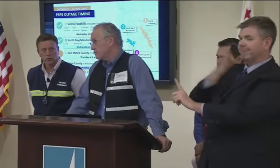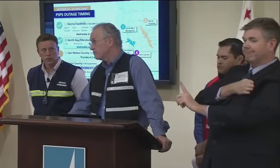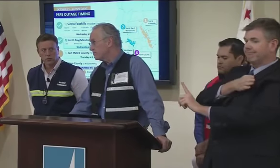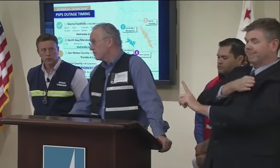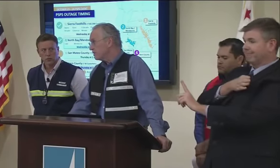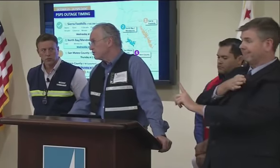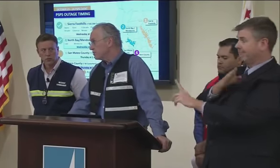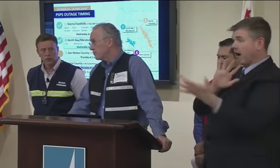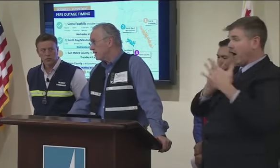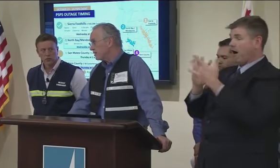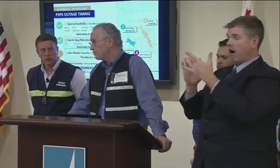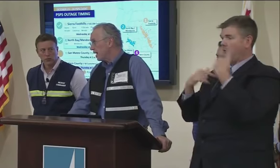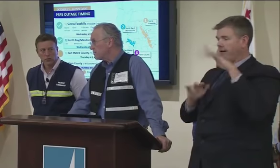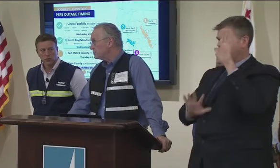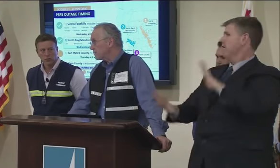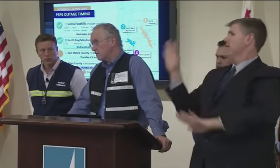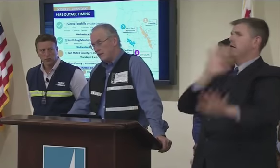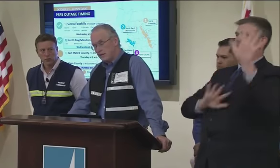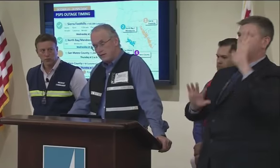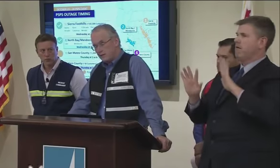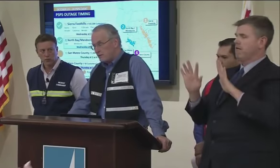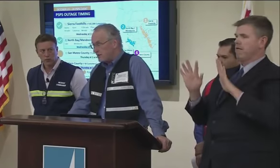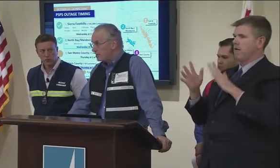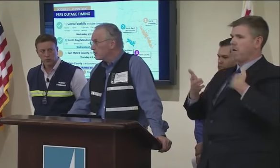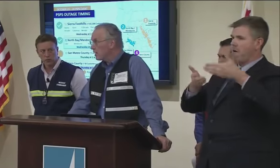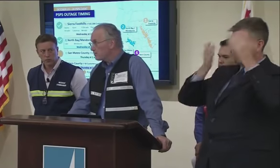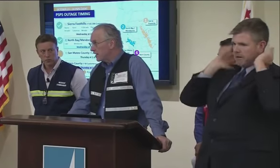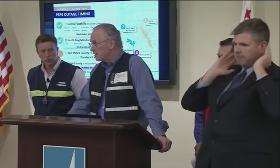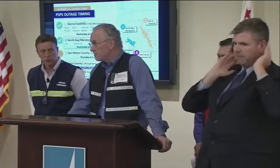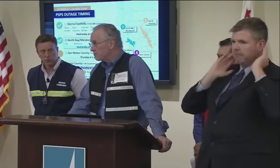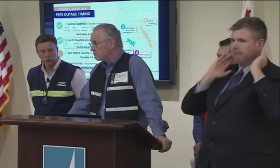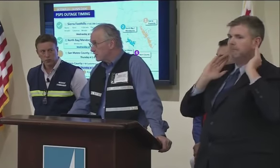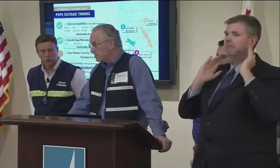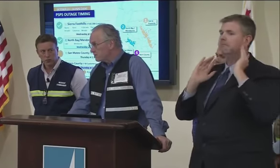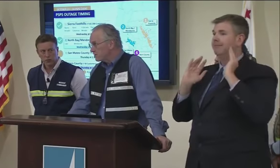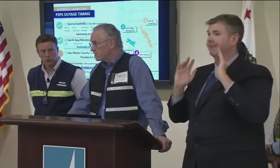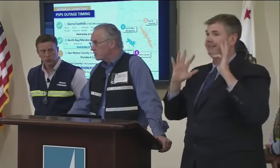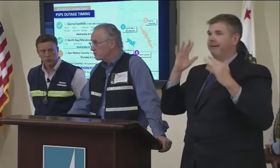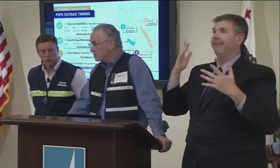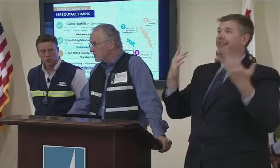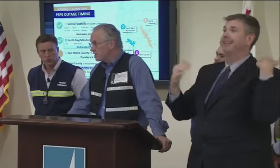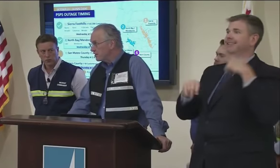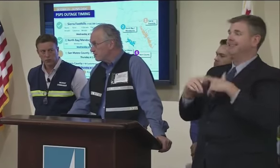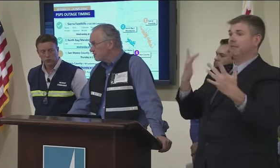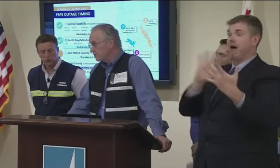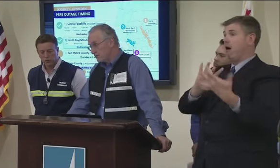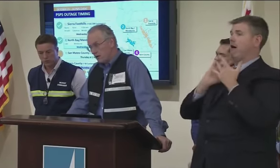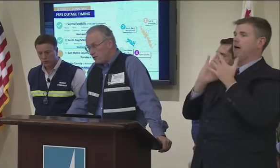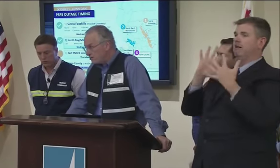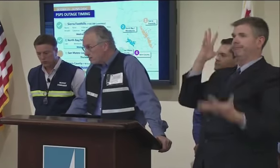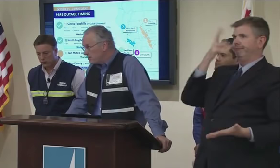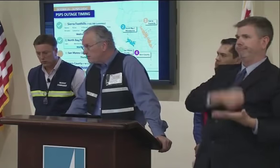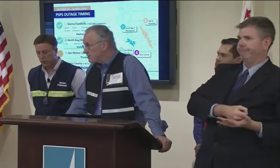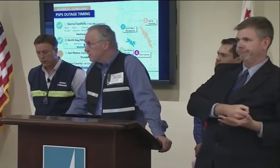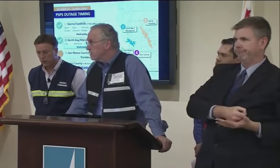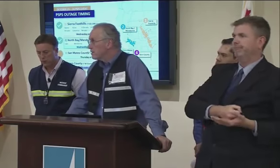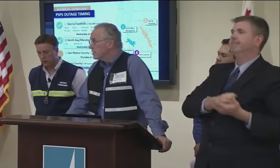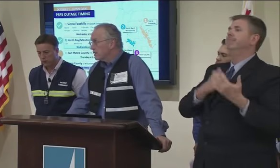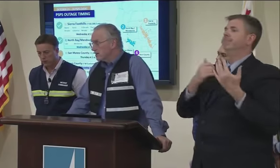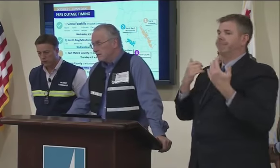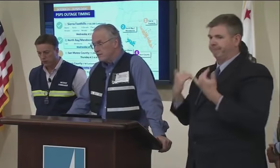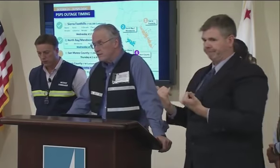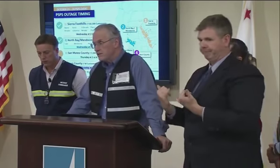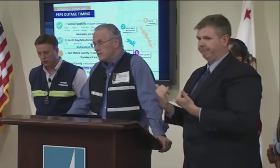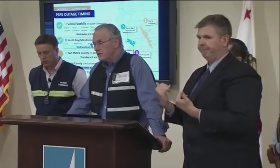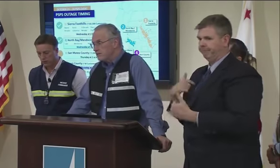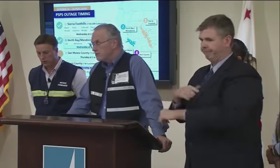that's sort of what made it crash. But we heard a lot about that from the governor and the commission and others and from our own selves.